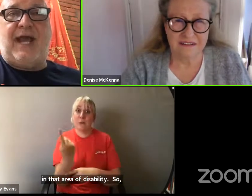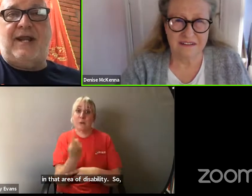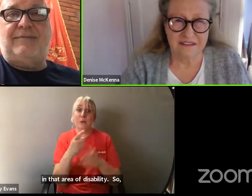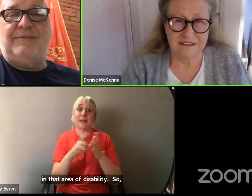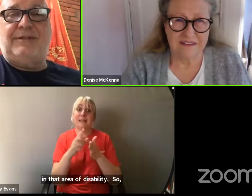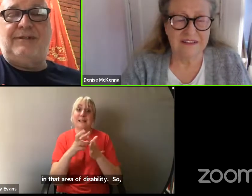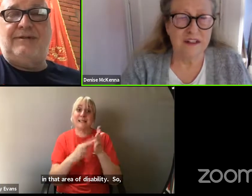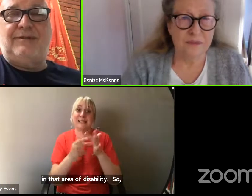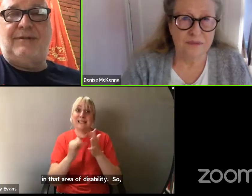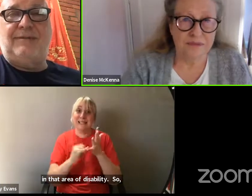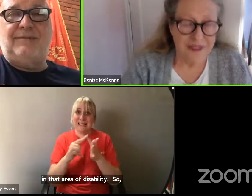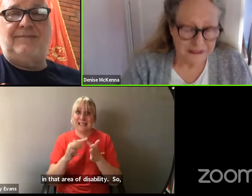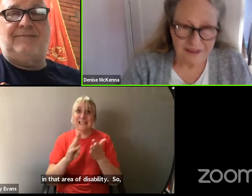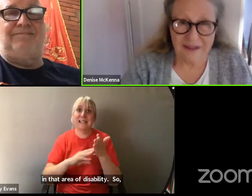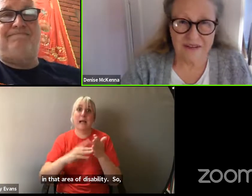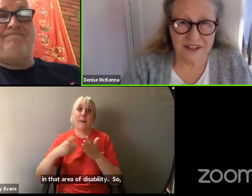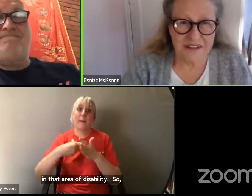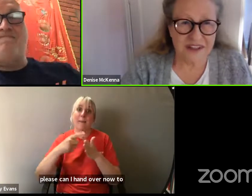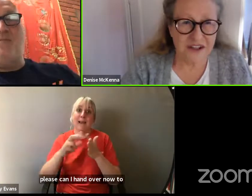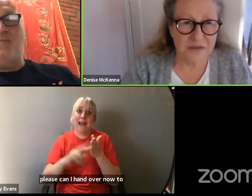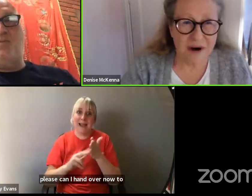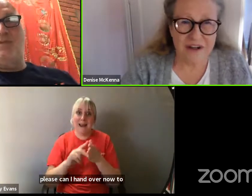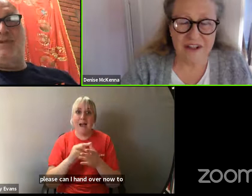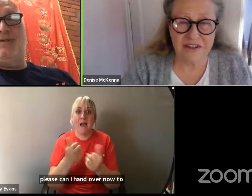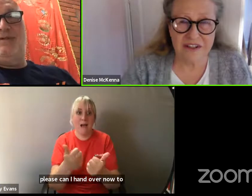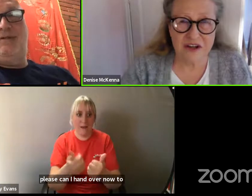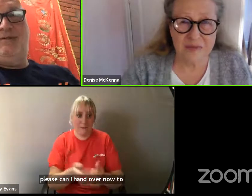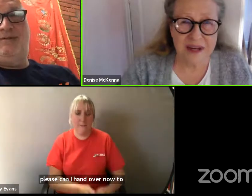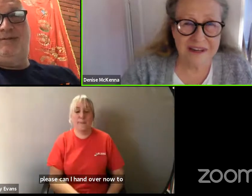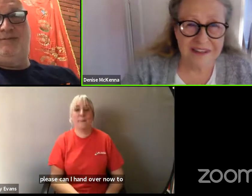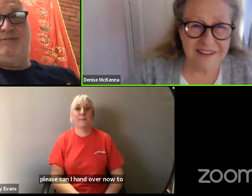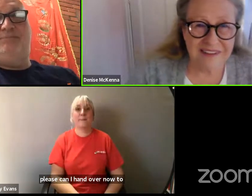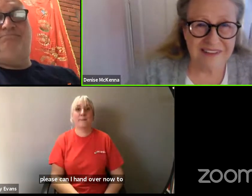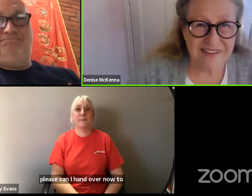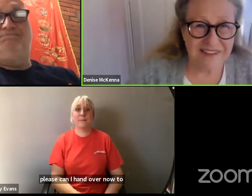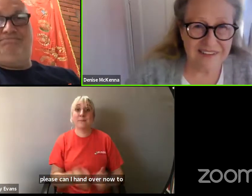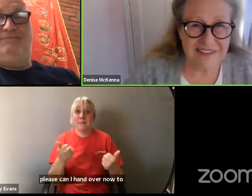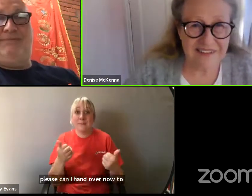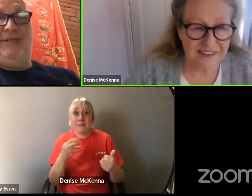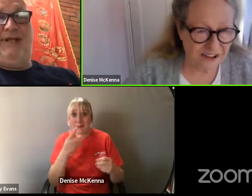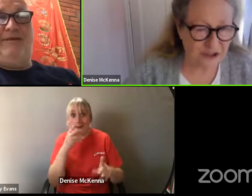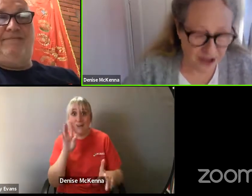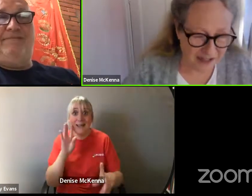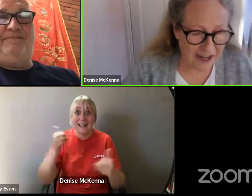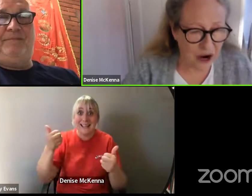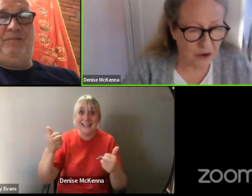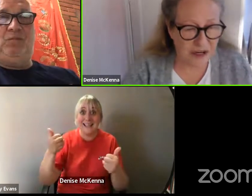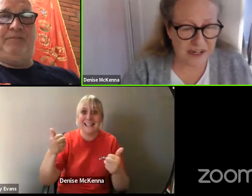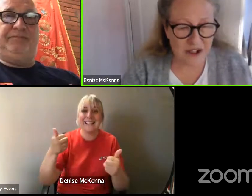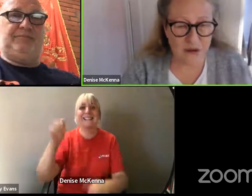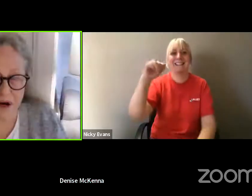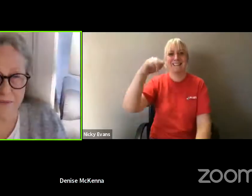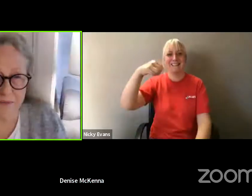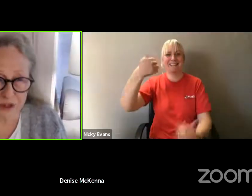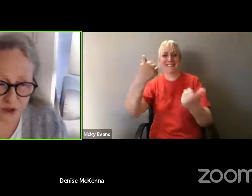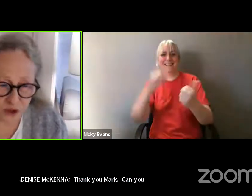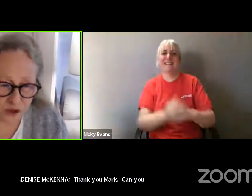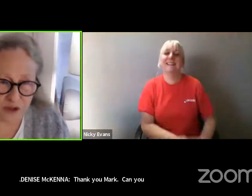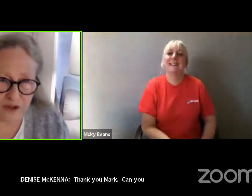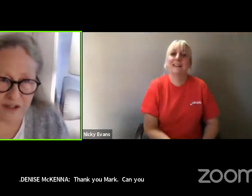Denise McKenna. Thank you, Mark. Can you hear me? Yeah. You can. Okay, so